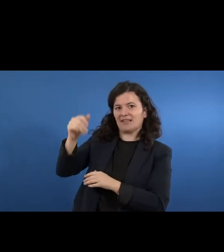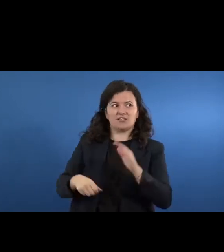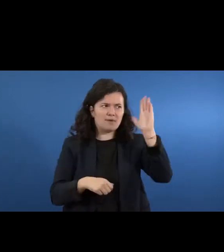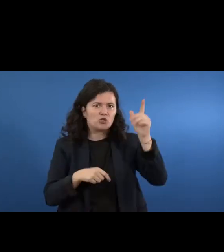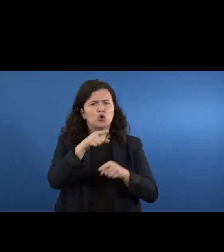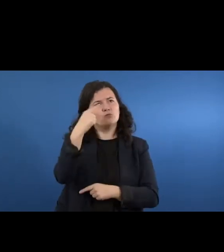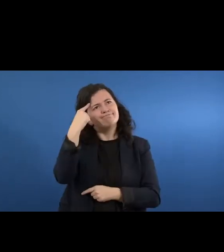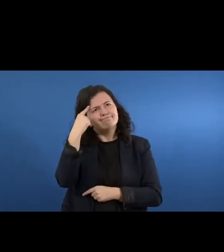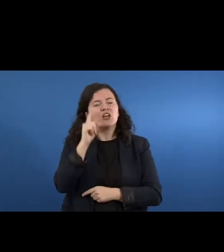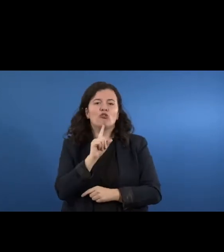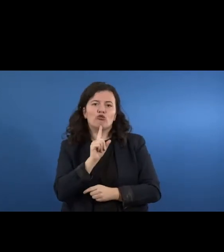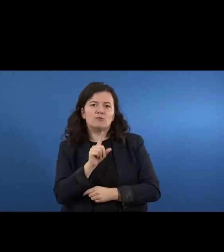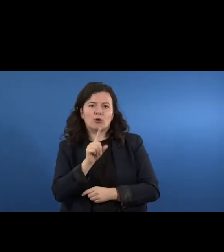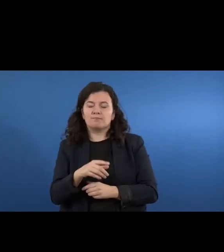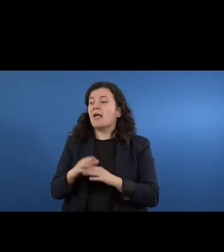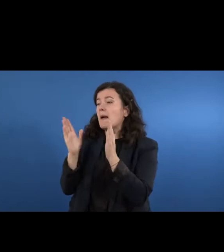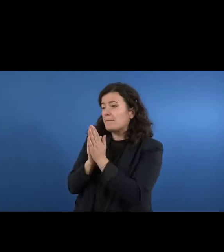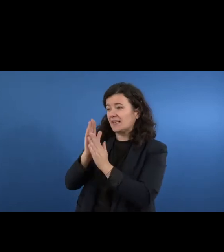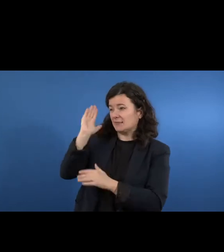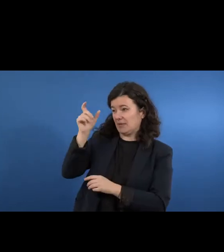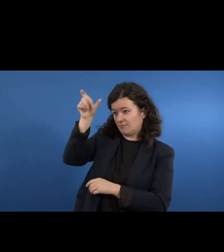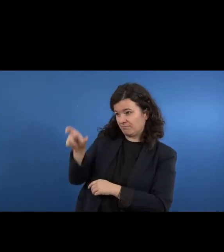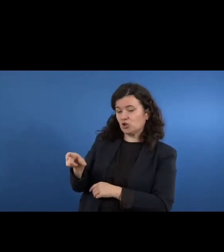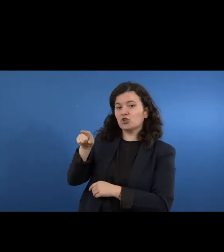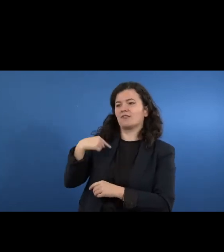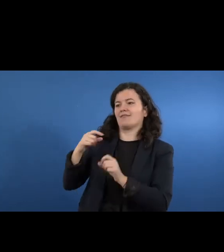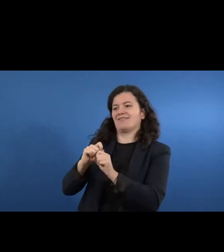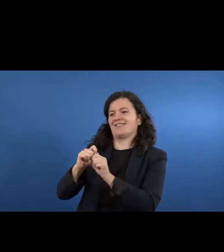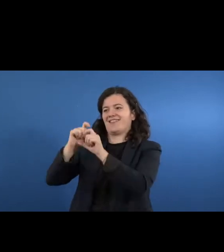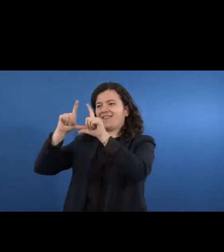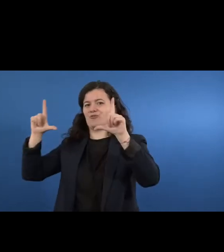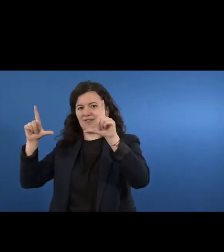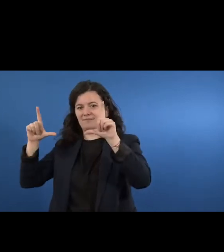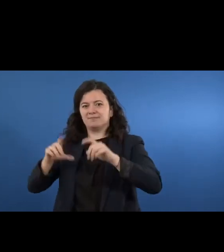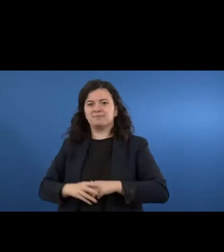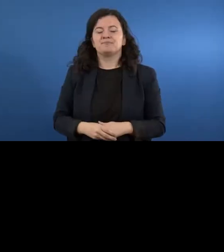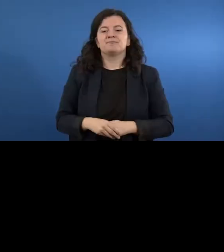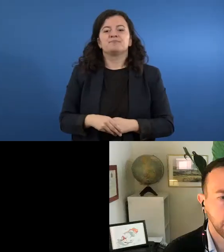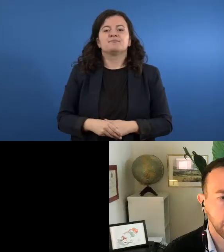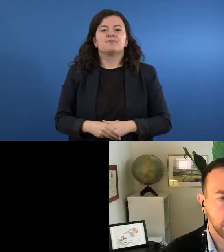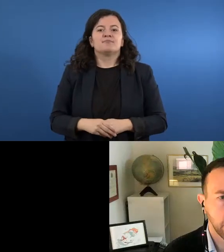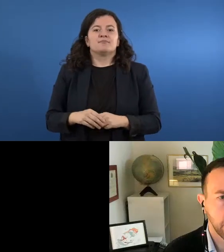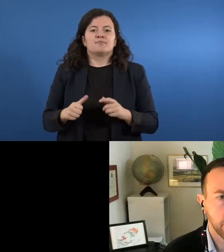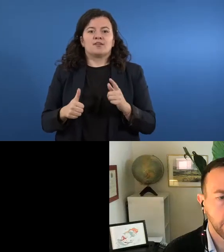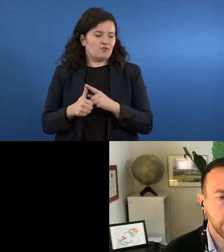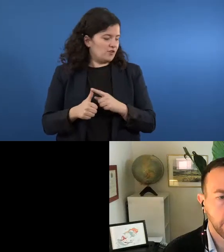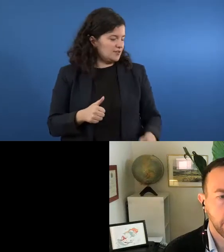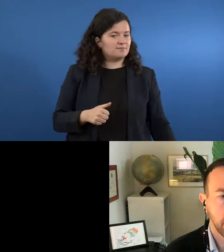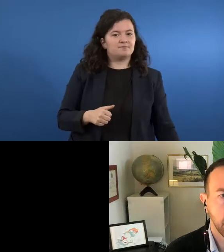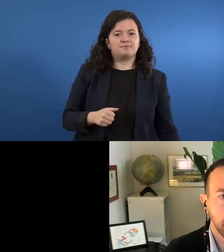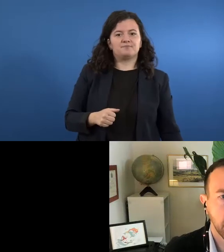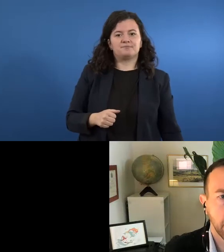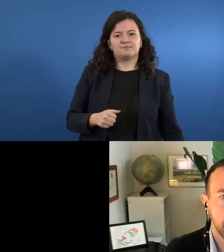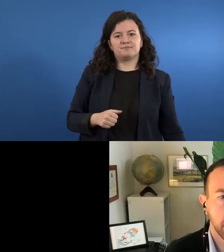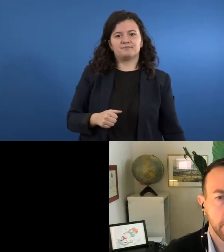them to activate their camera while I'm introducing them. So Neil Milliken is